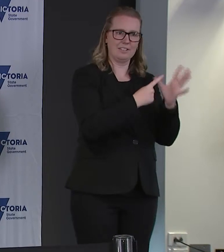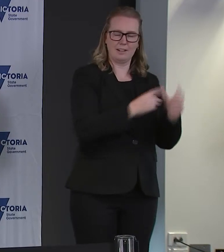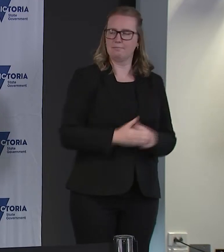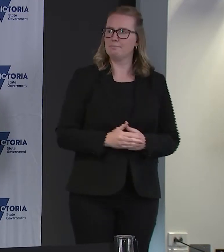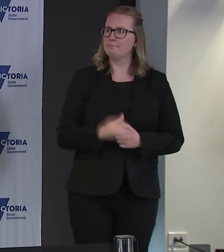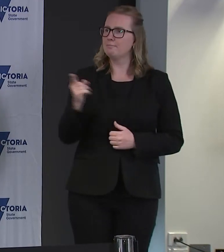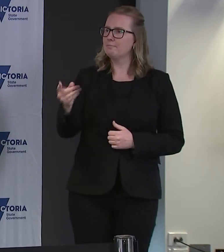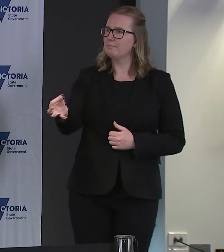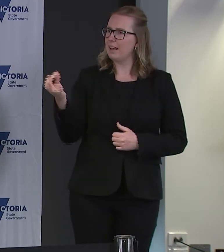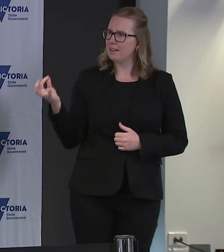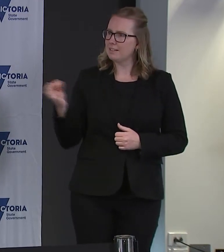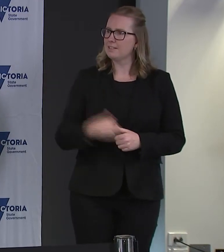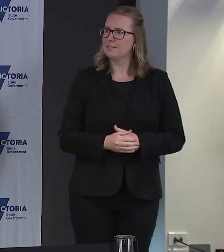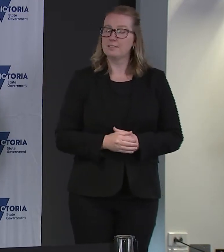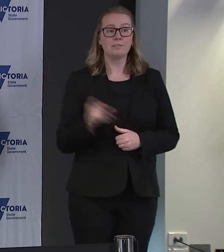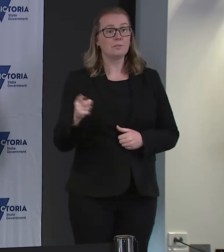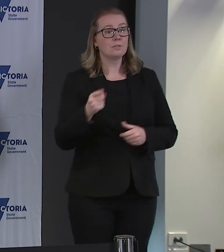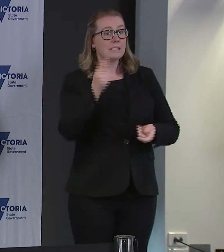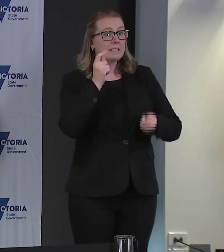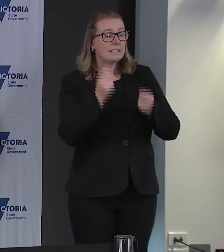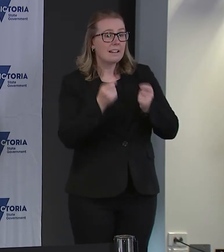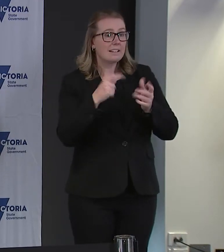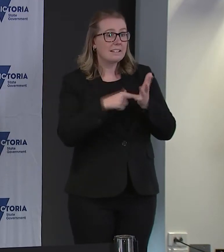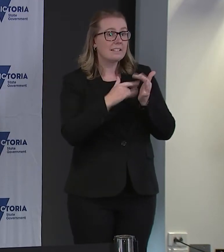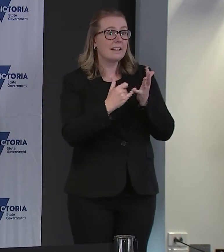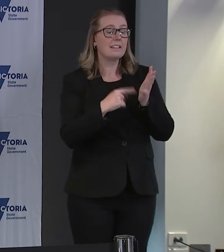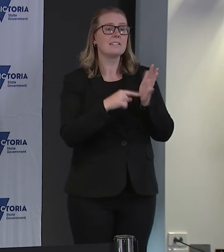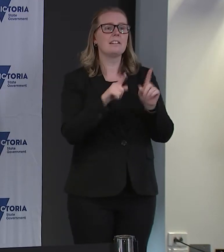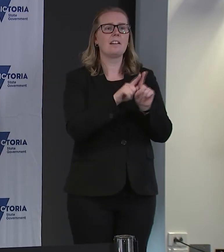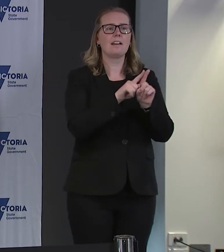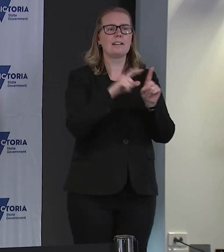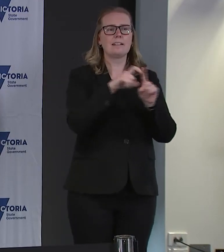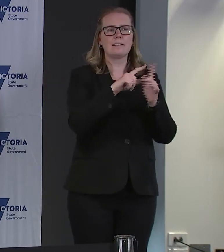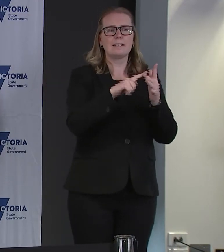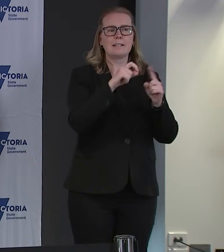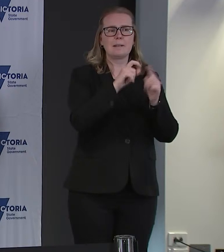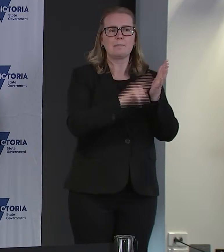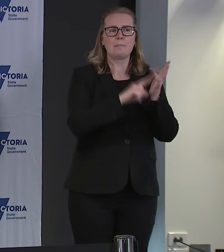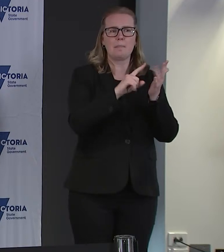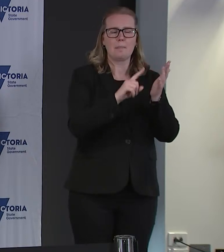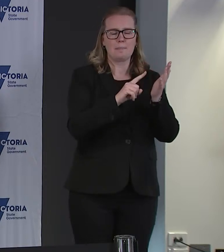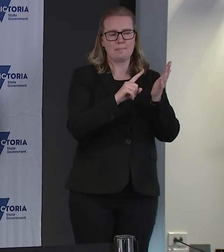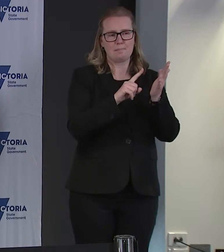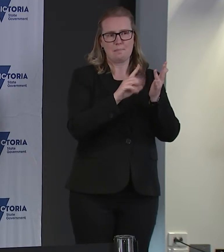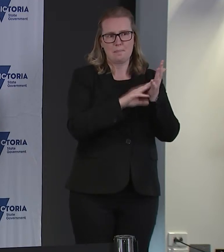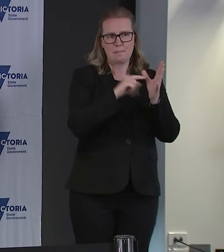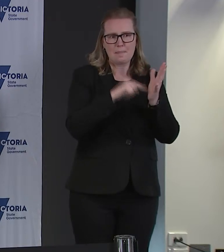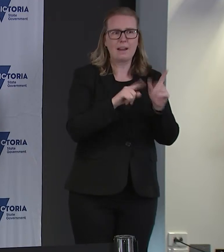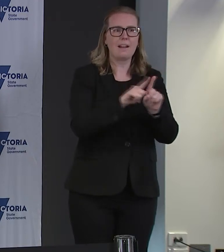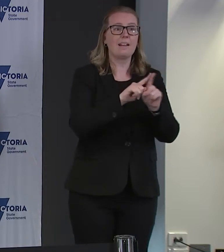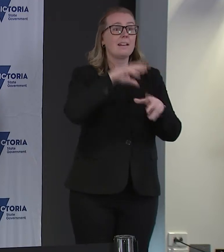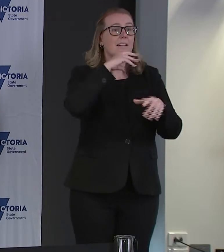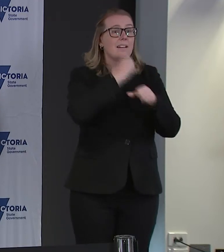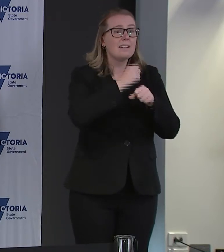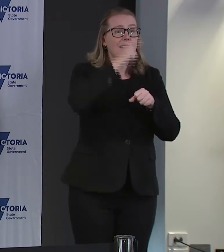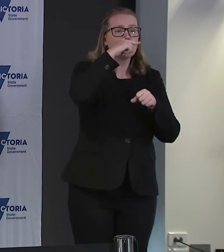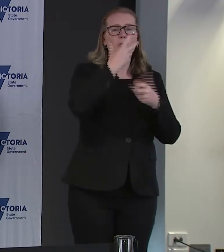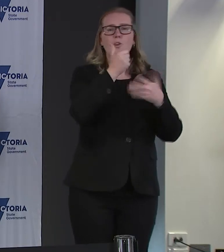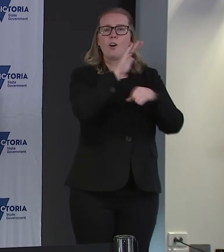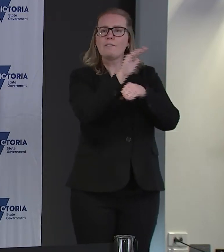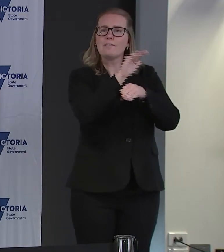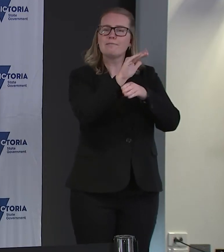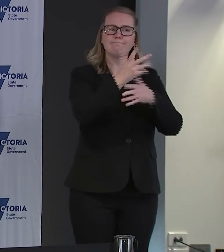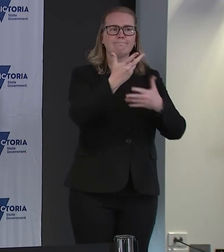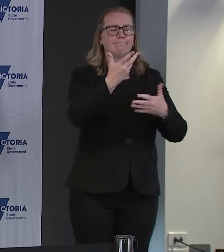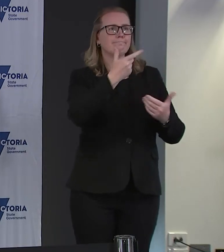test diplomats and other people who get exemptions from hotel quarantine if they're positive in their home quarantine? Should I